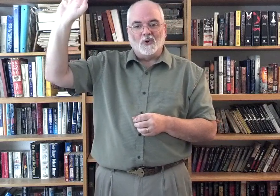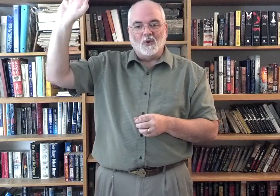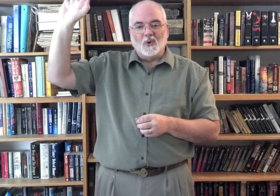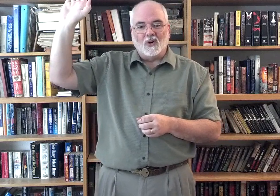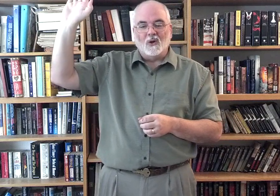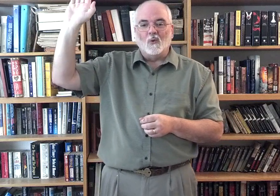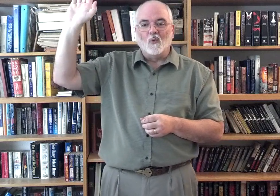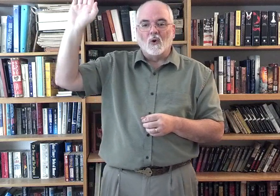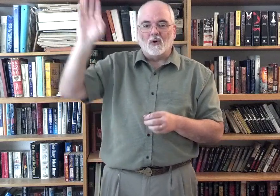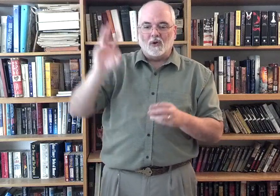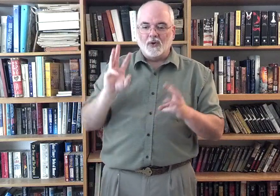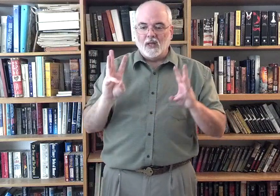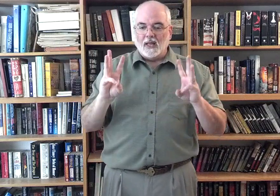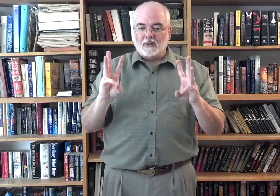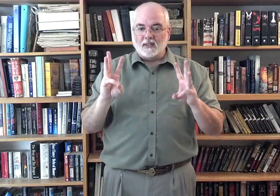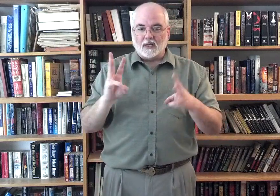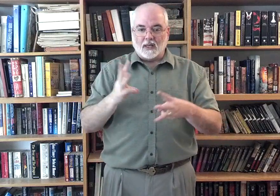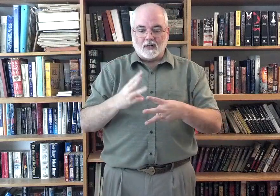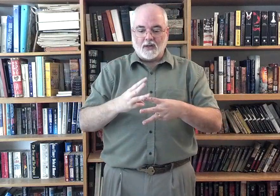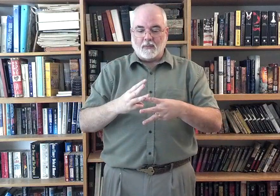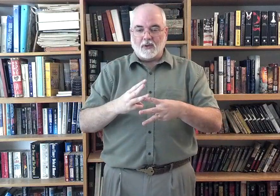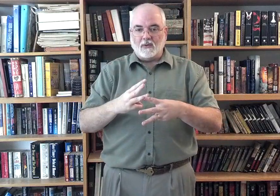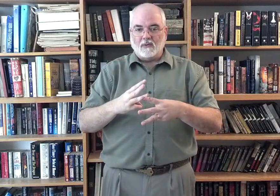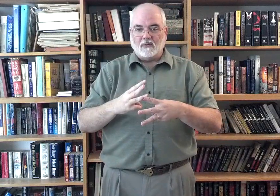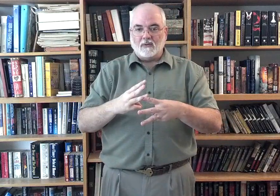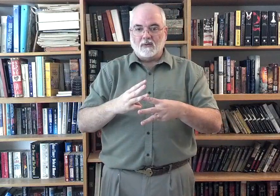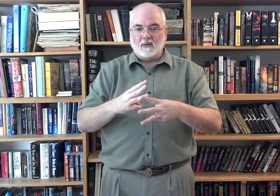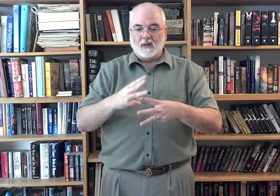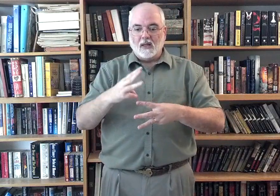your world. It's a letter W.